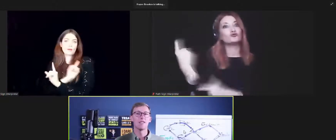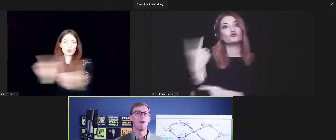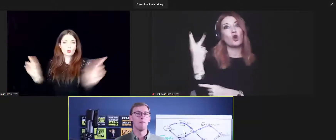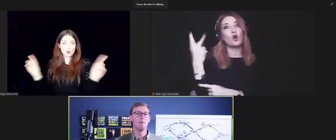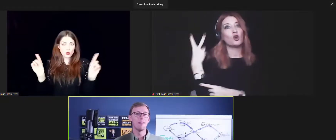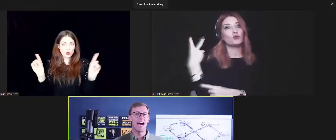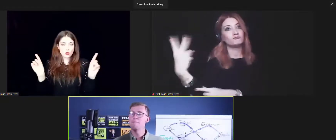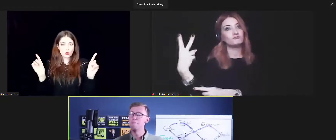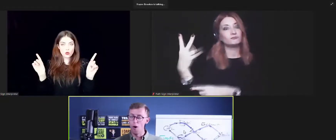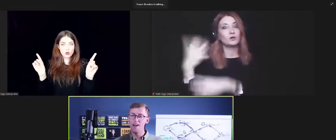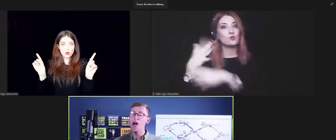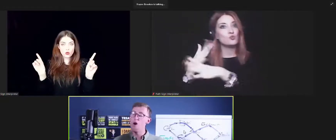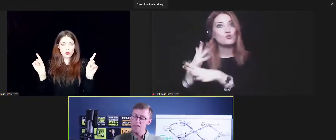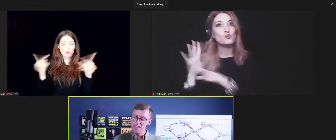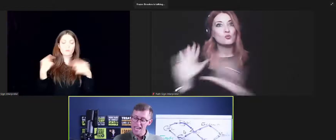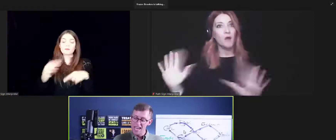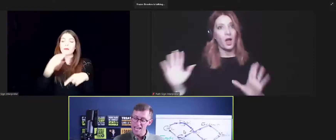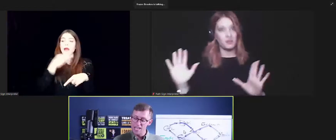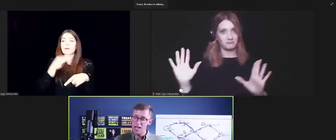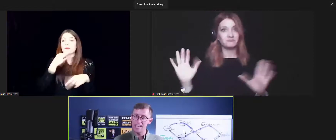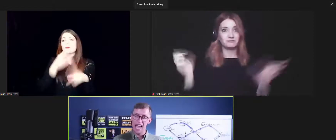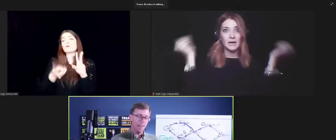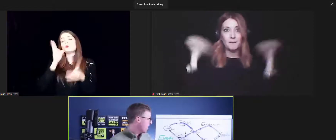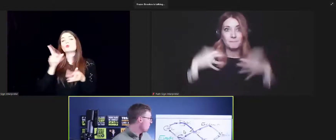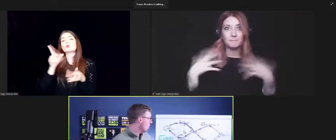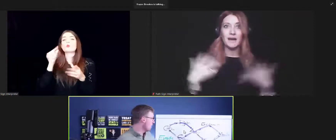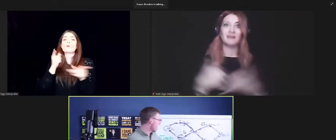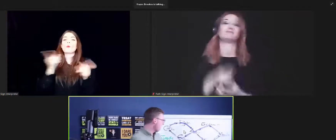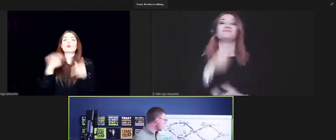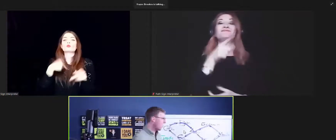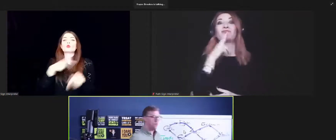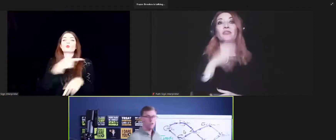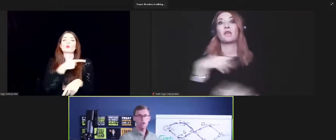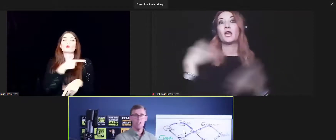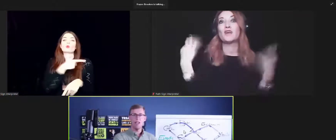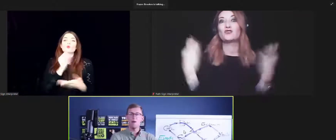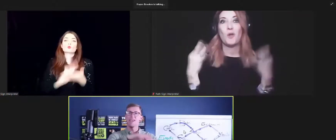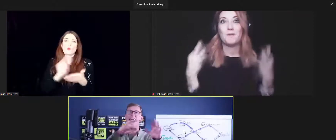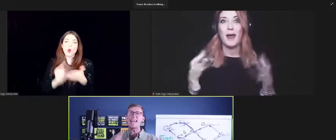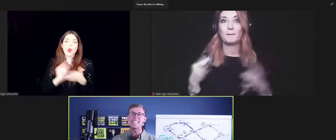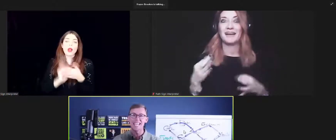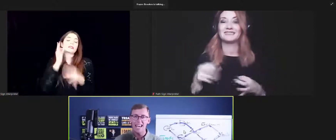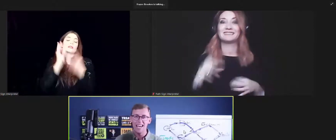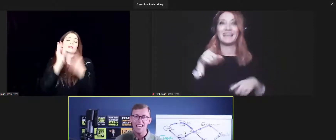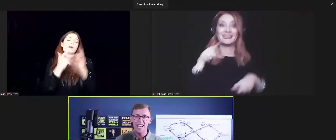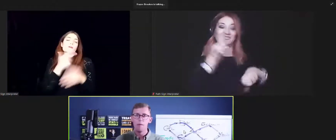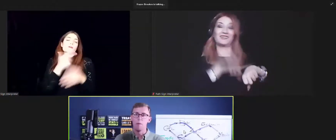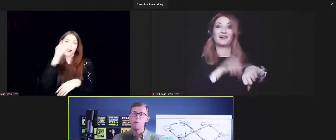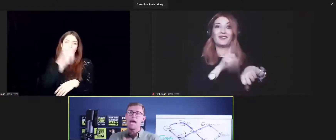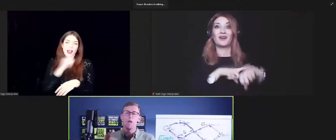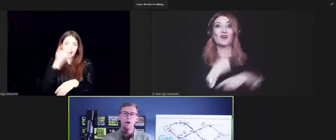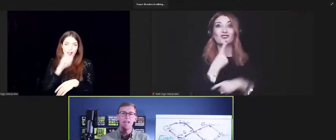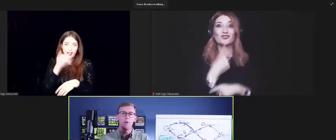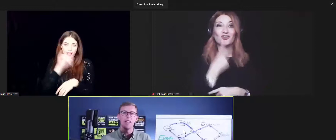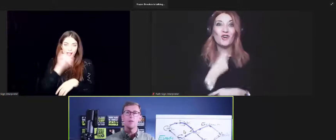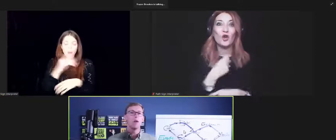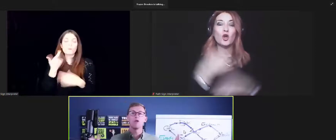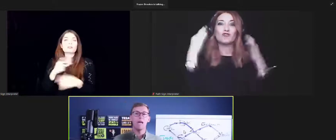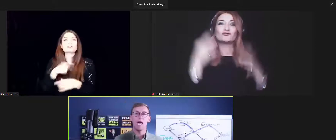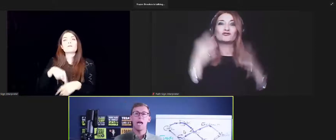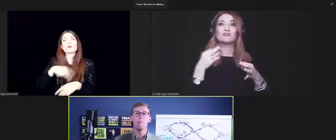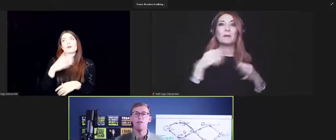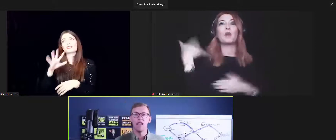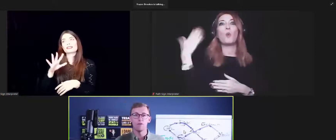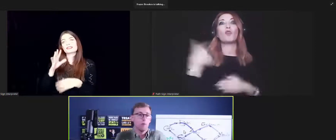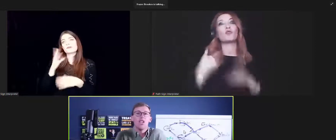disrupt mum and dad, but over the years, again, when we first got introduced to it, we hated it. But when we kept doing it and doing it, it just became